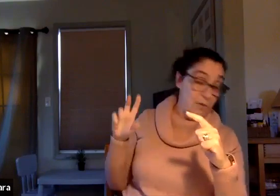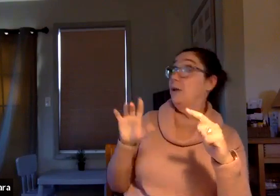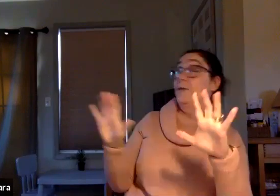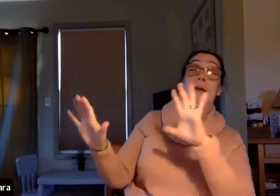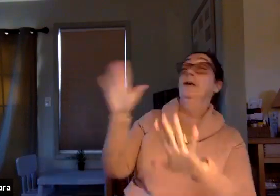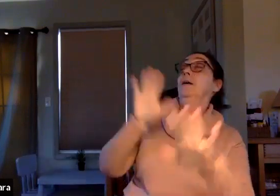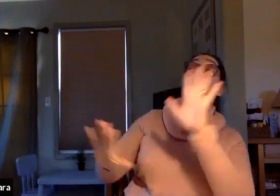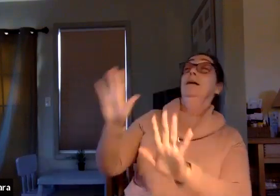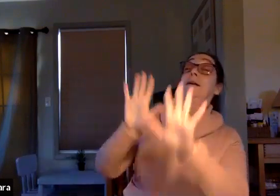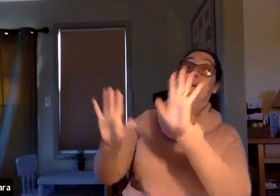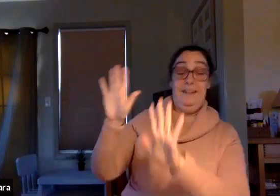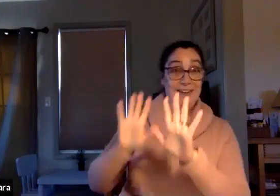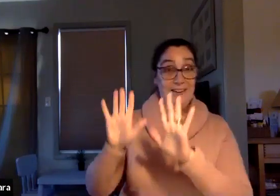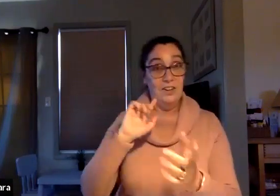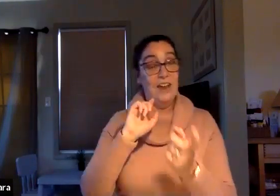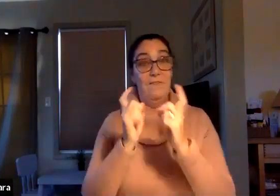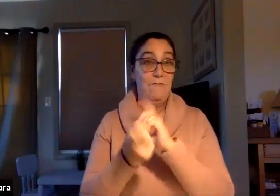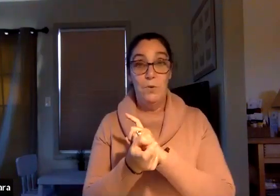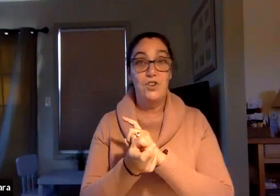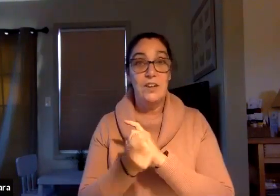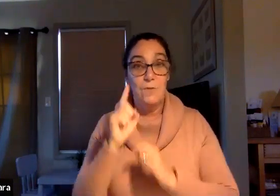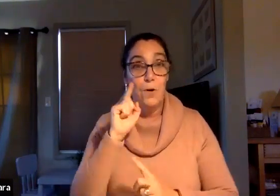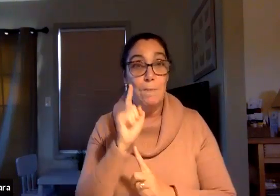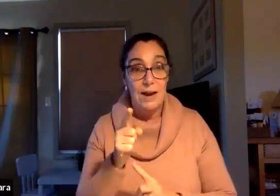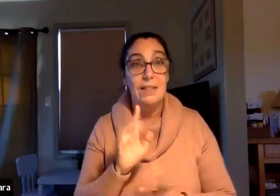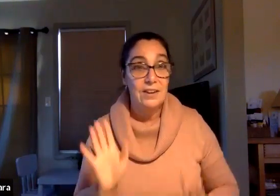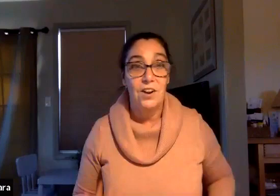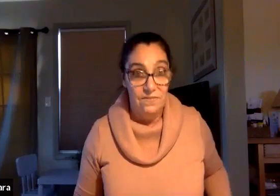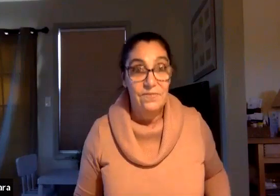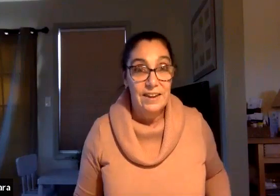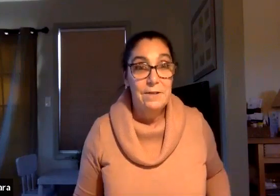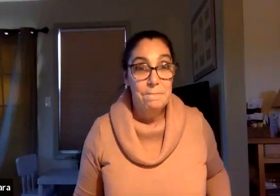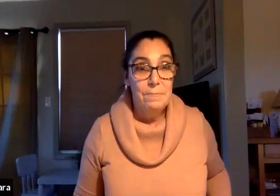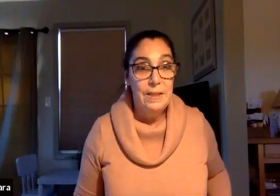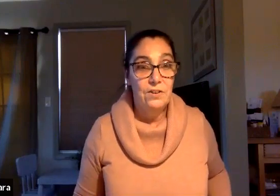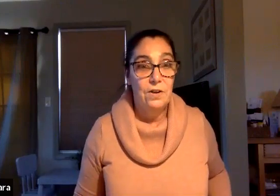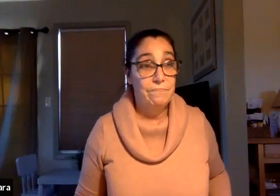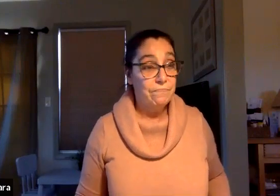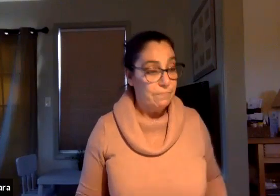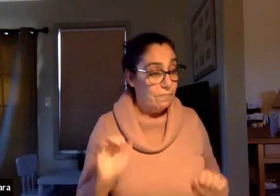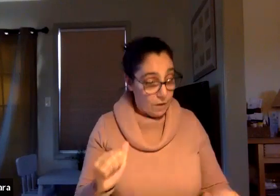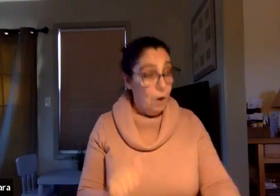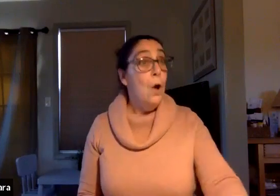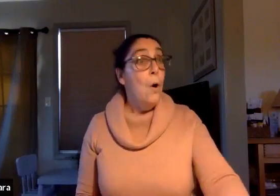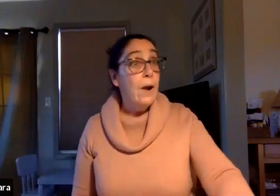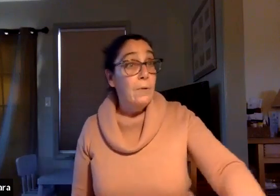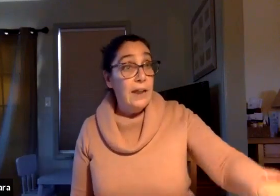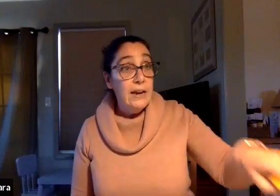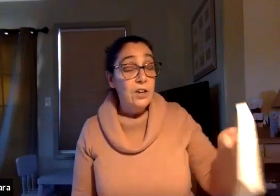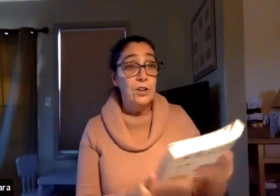be going, oh. Just kind of have to adjust for a minute. That's all. That's all. What I would like to do